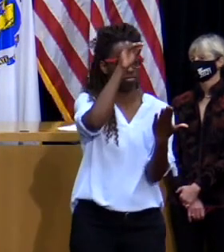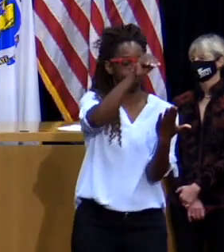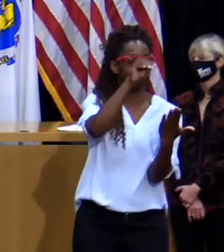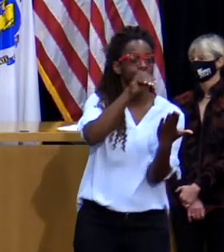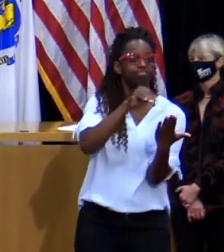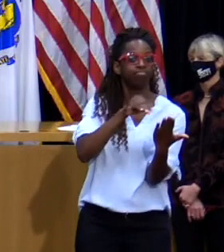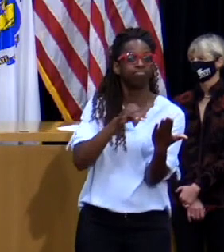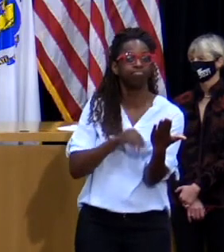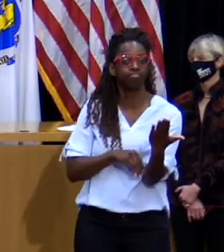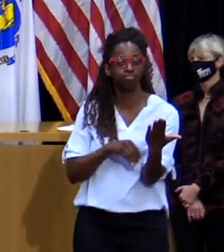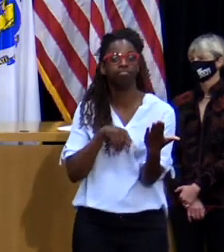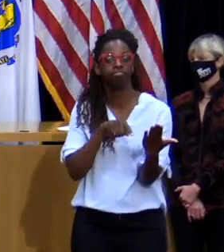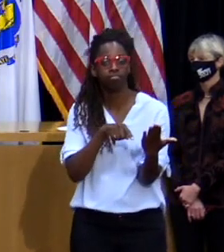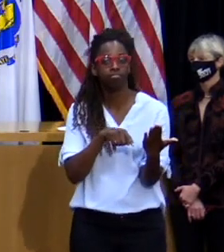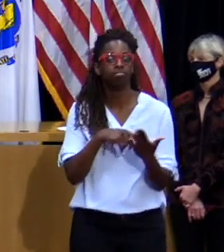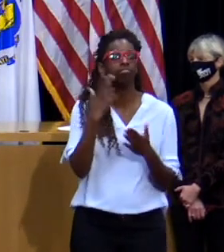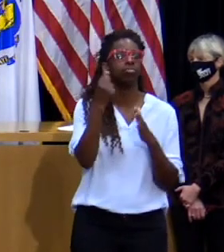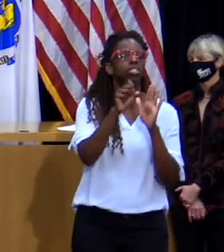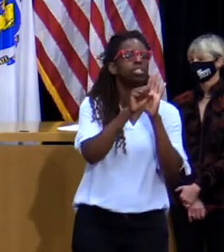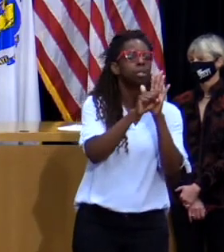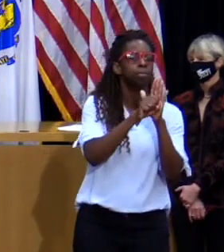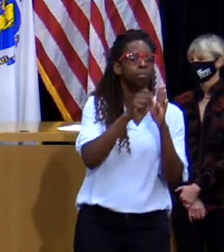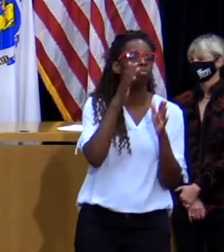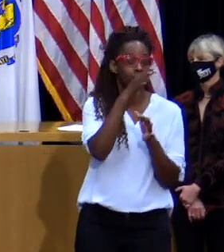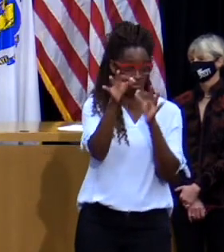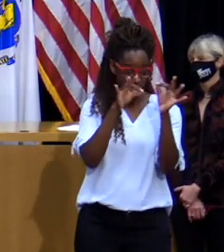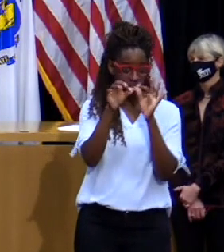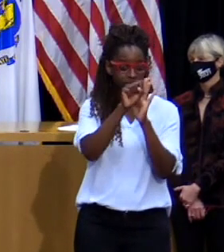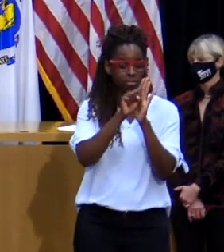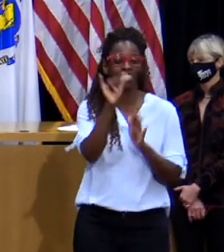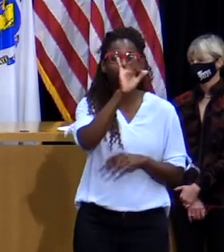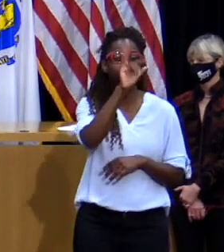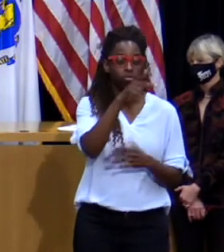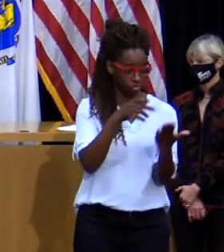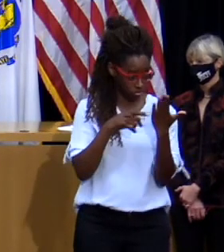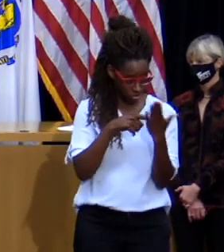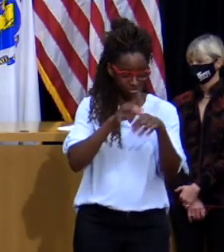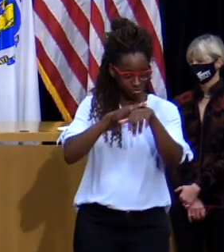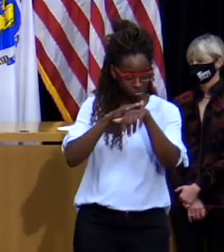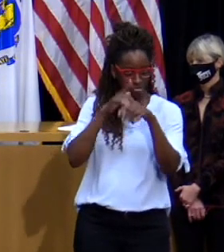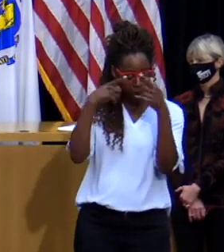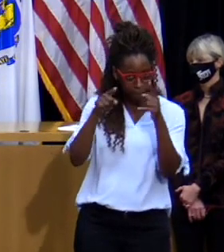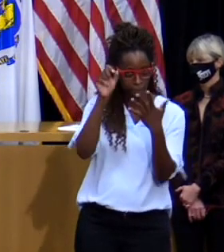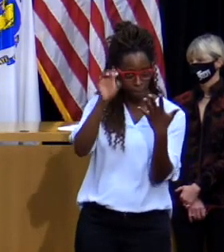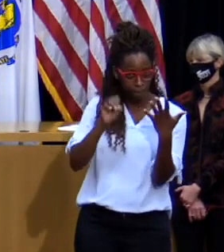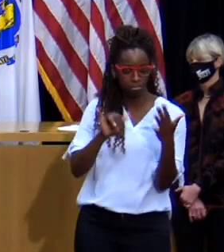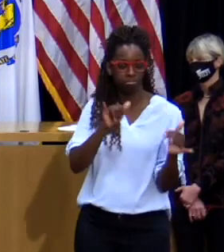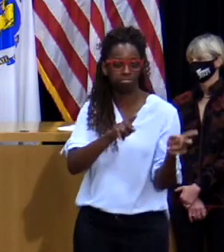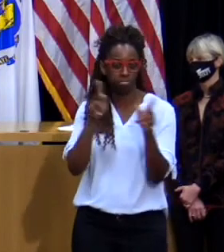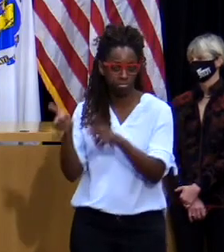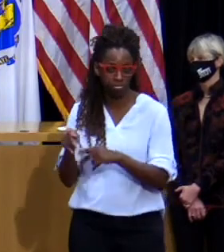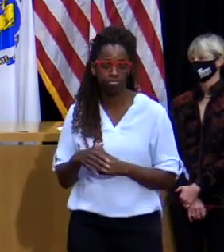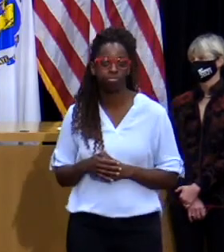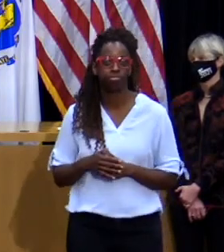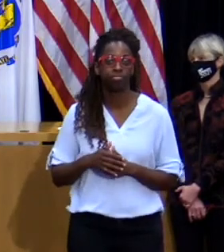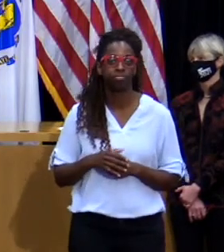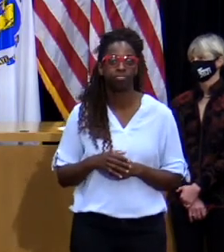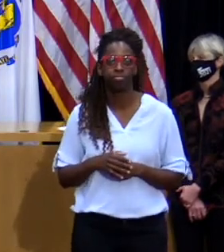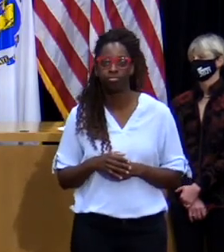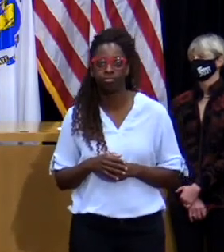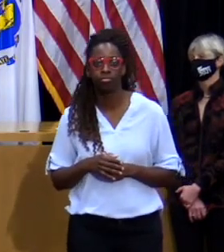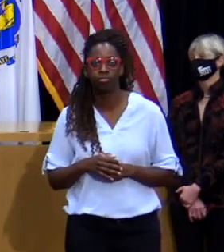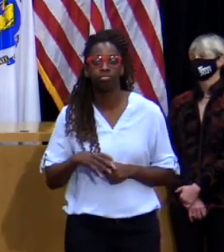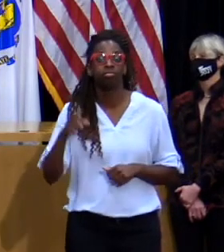different data monitoring systems, including an app that will be available to people on their smartphone for reporting adverse